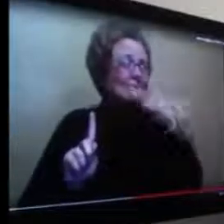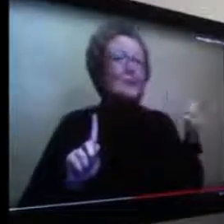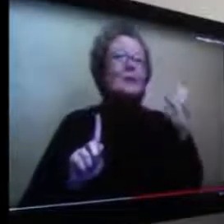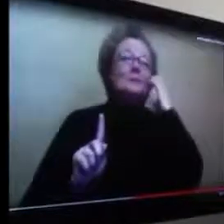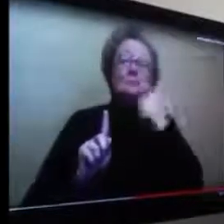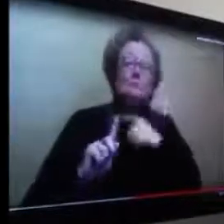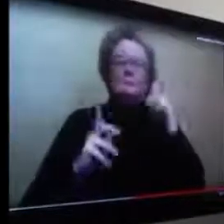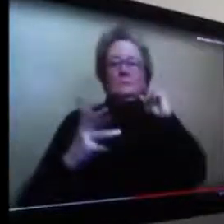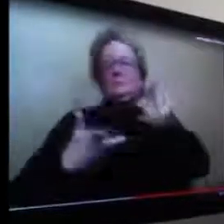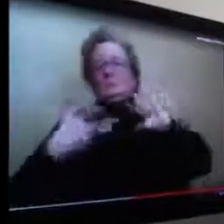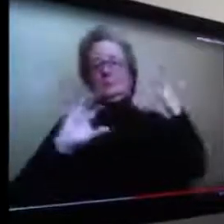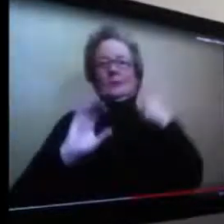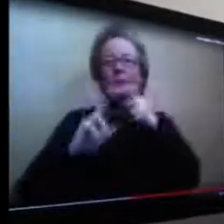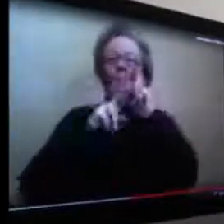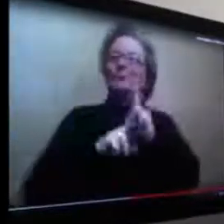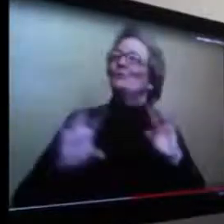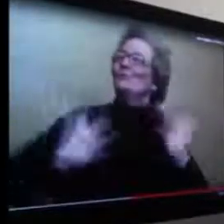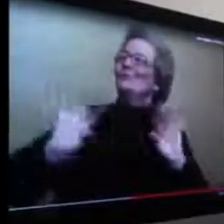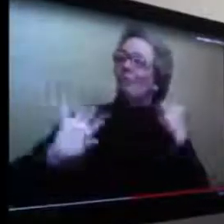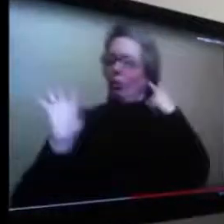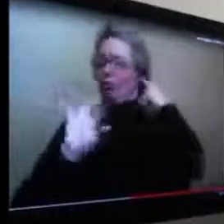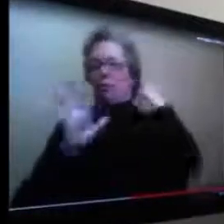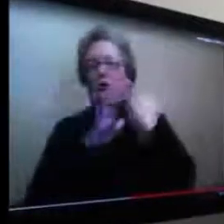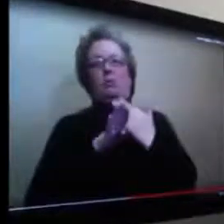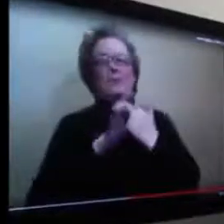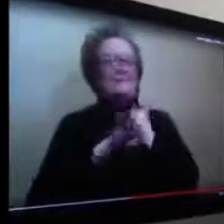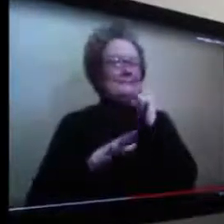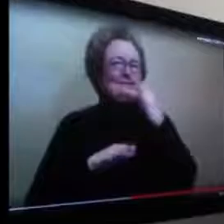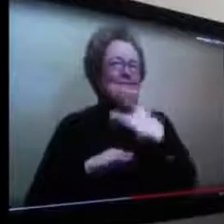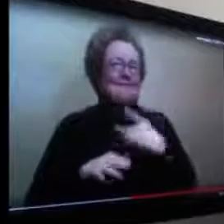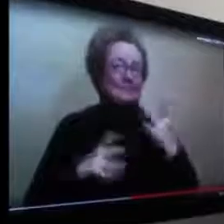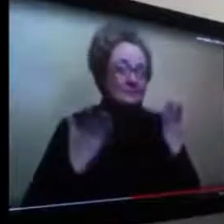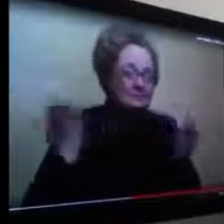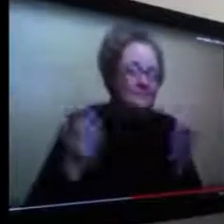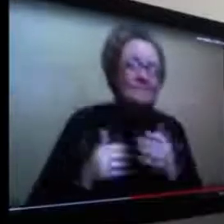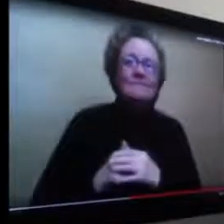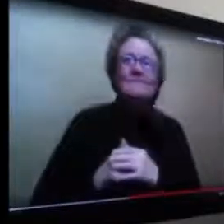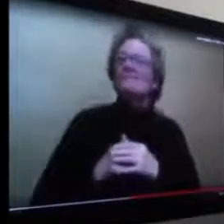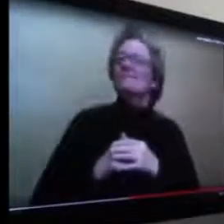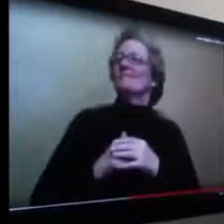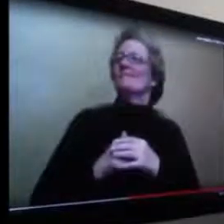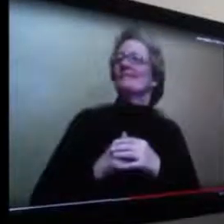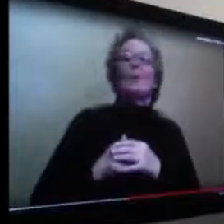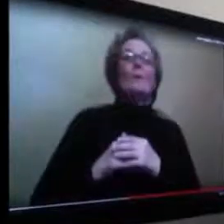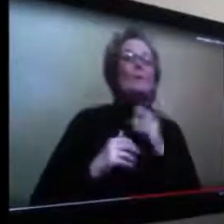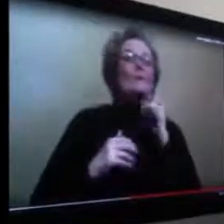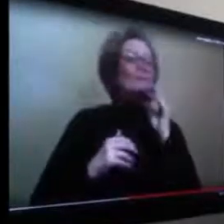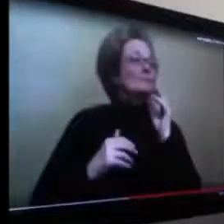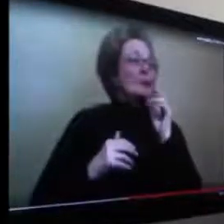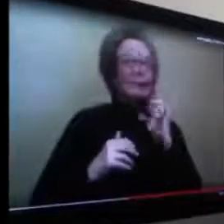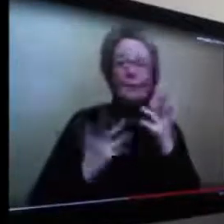me. And there would be a little bit of a misunderstanding or perhaps a bit of an interruption to the